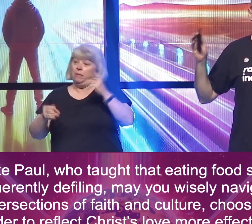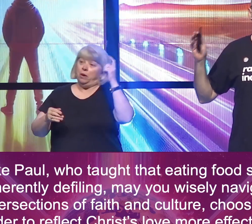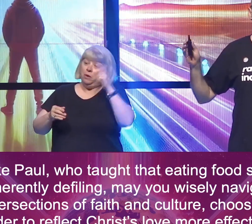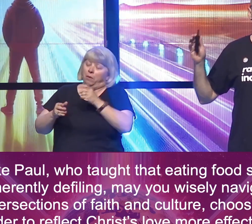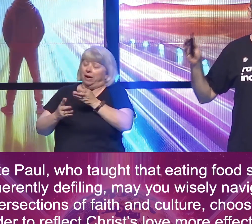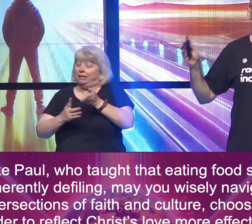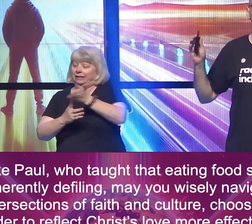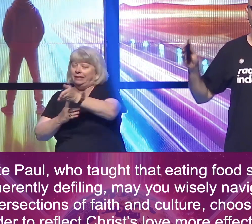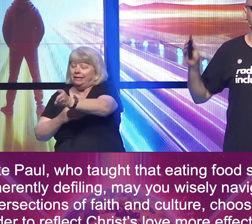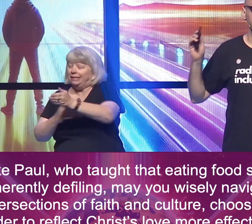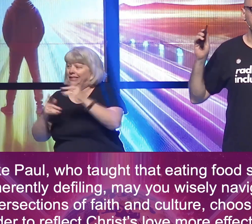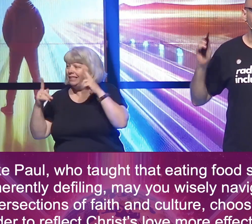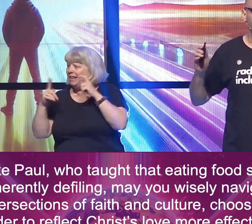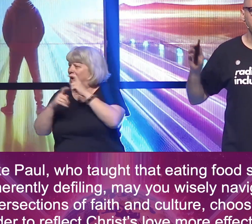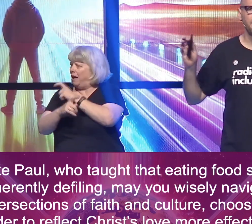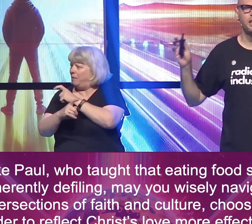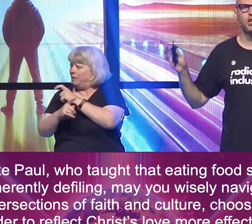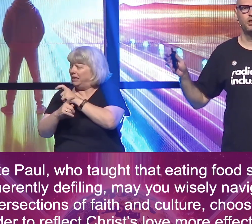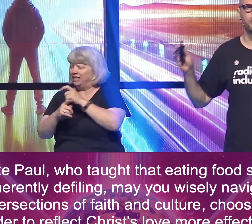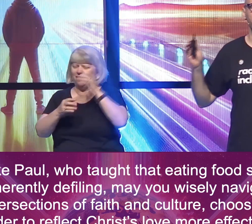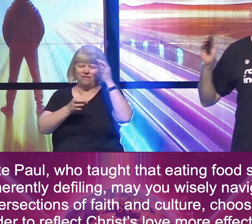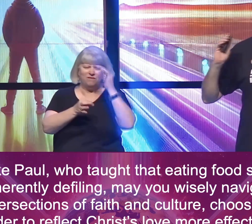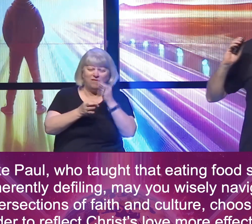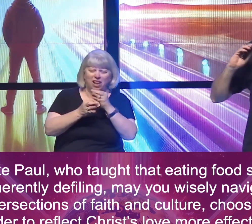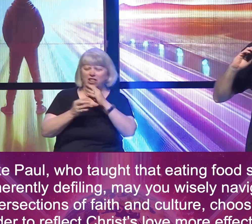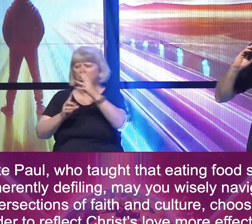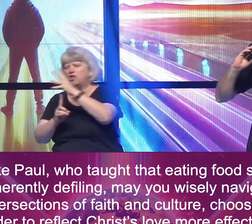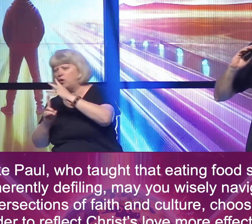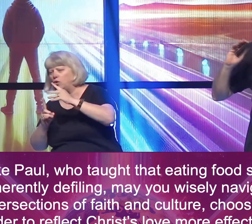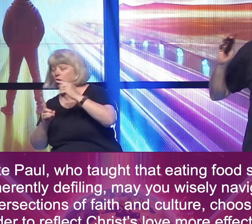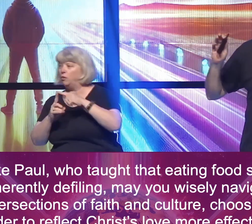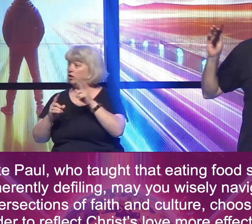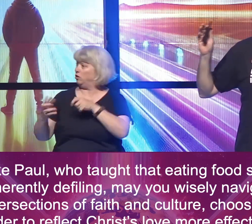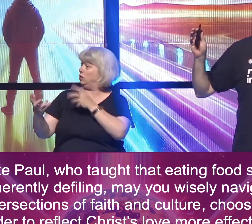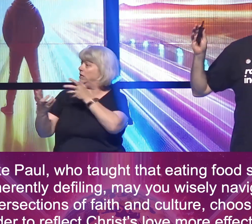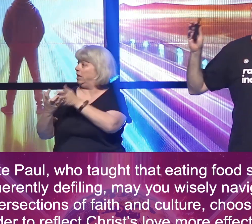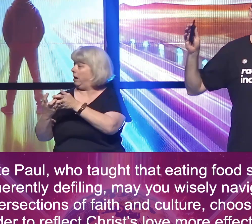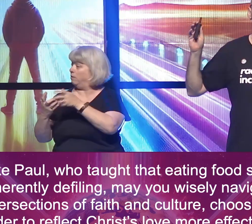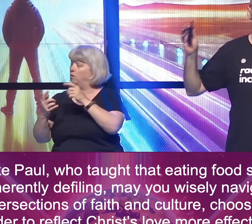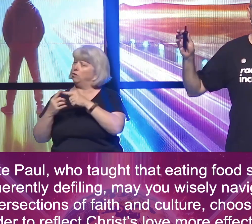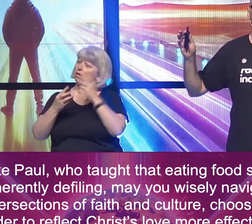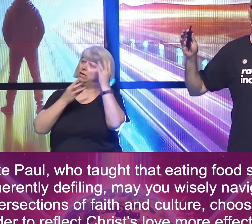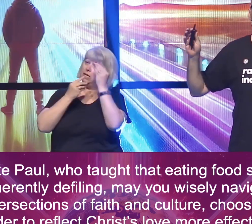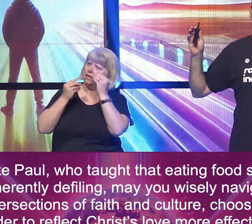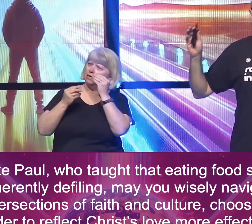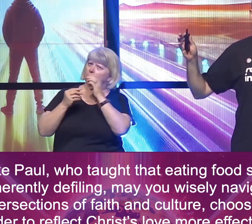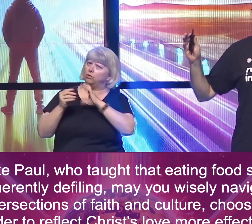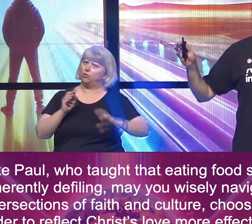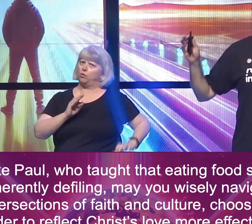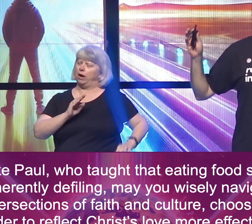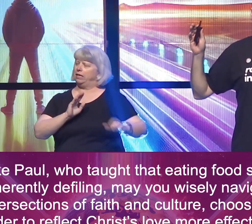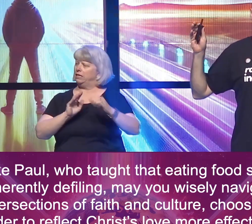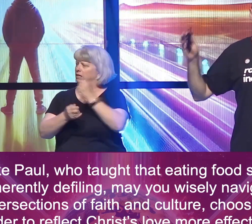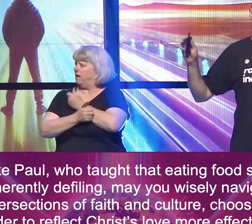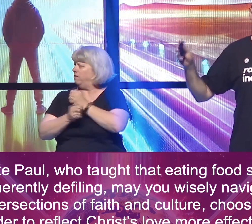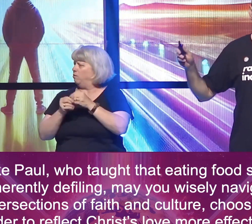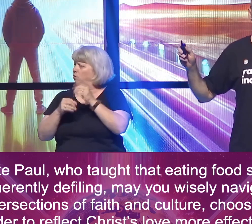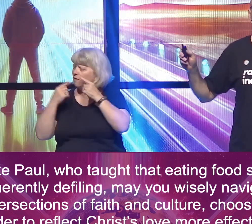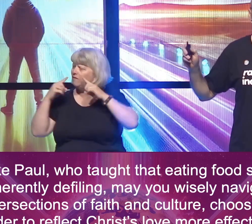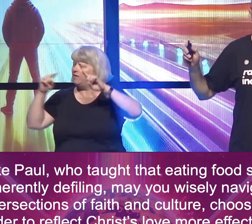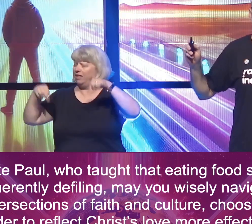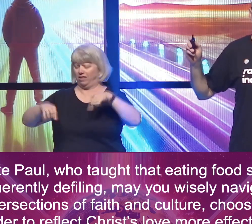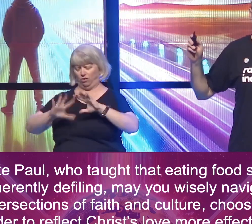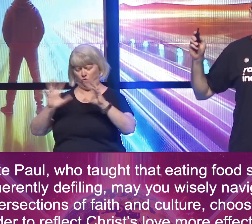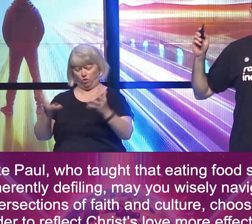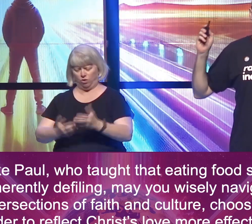the complex intersections of faith and culture, choosing when to adapt in order to reflect Christ's love more effectively in this